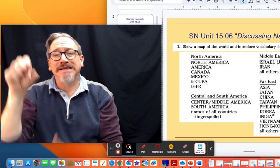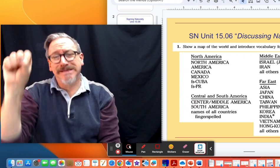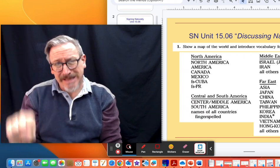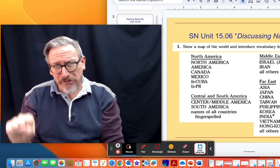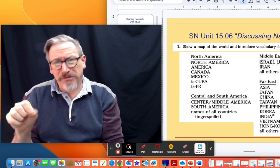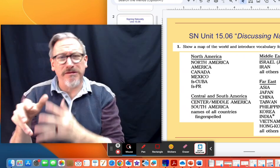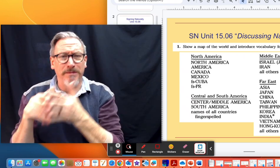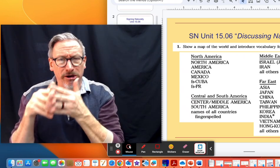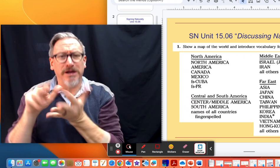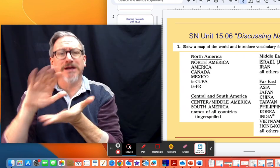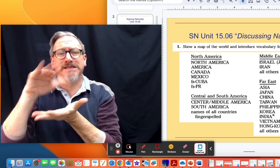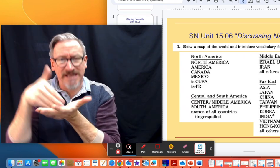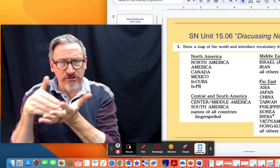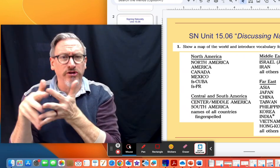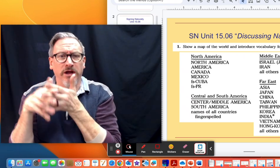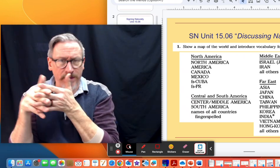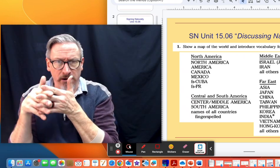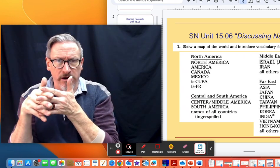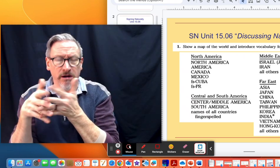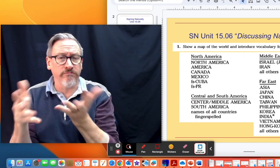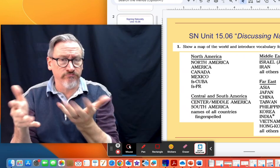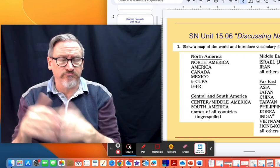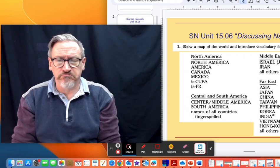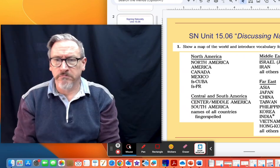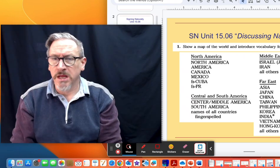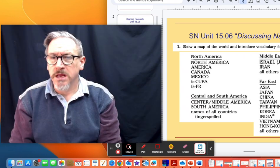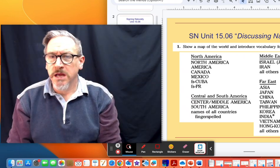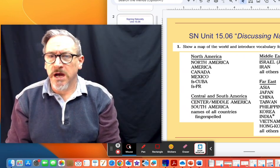like South America, Central America,